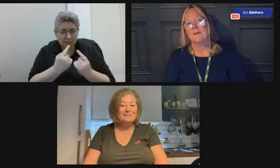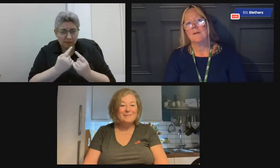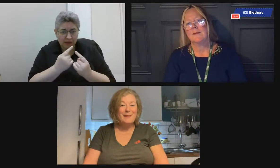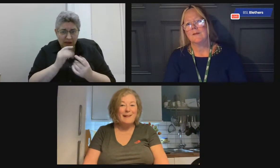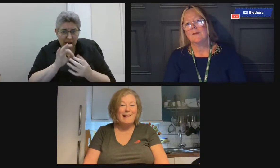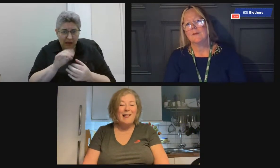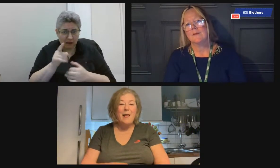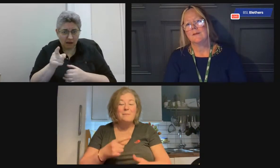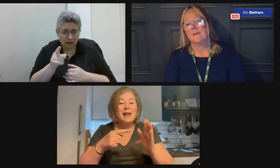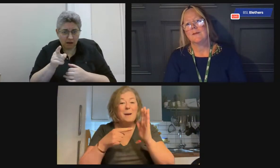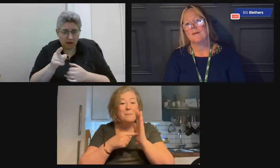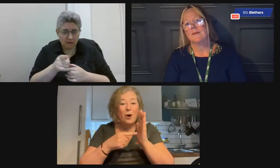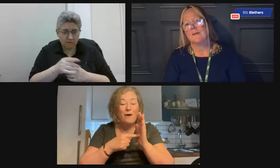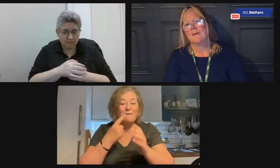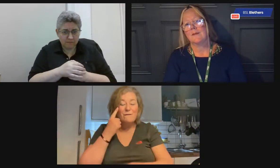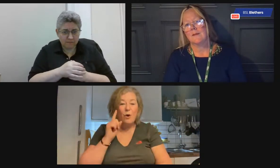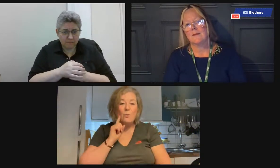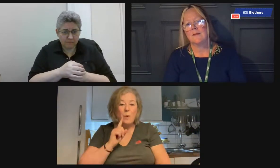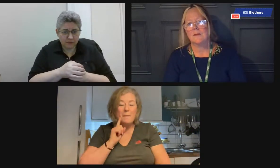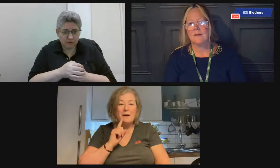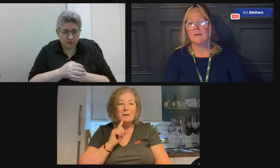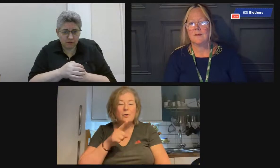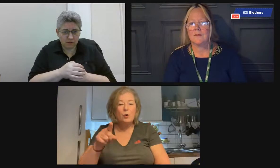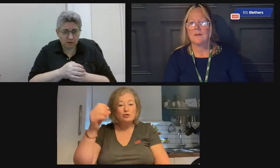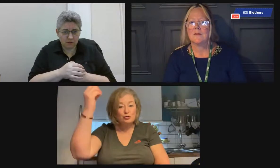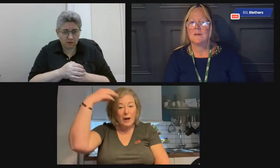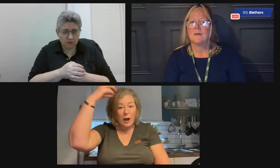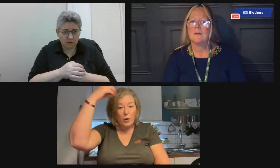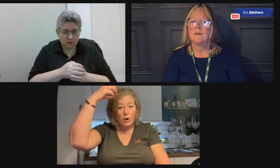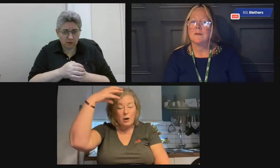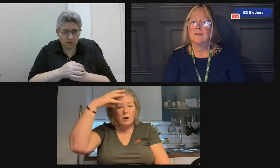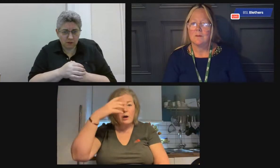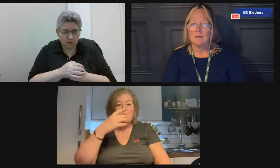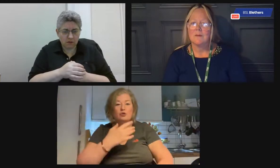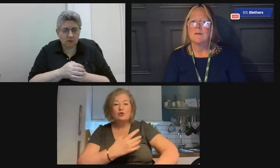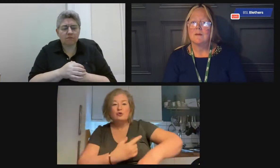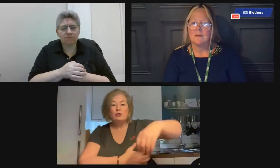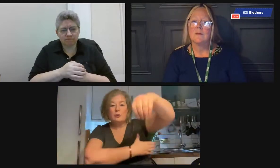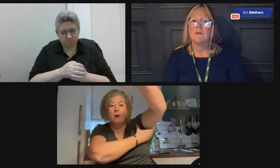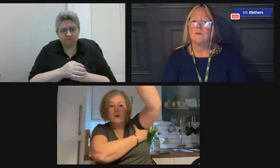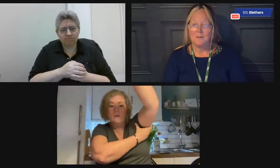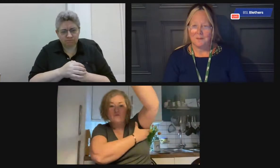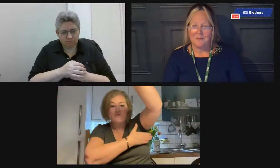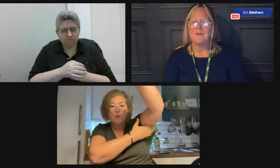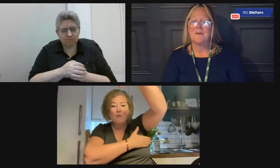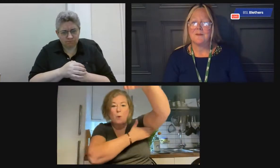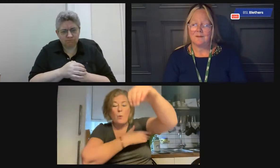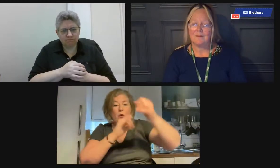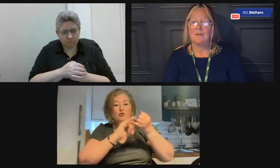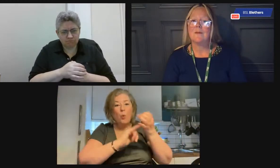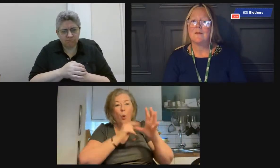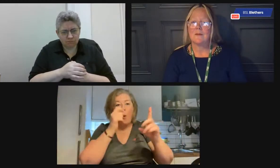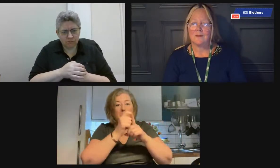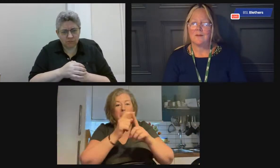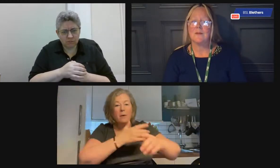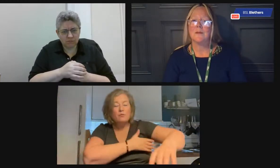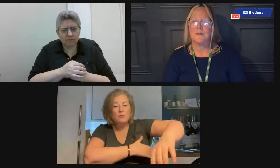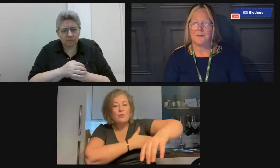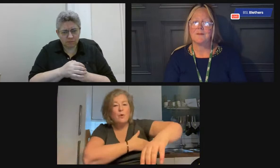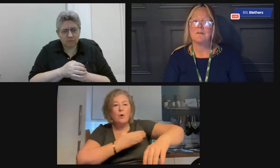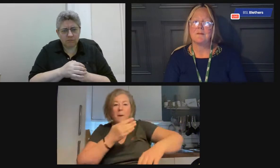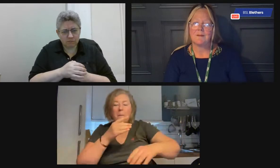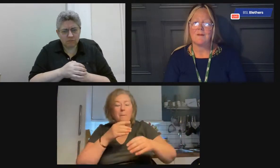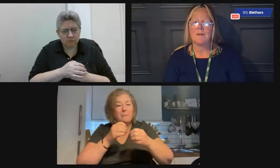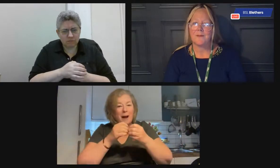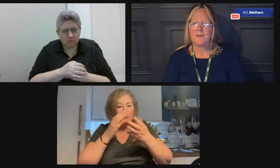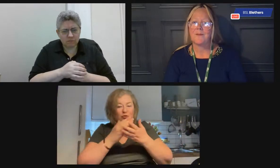Well, thanks for that advice and those tips. Any last comments, Colleen, that you'd like to add? I think for women, I would say when you go